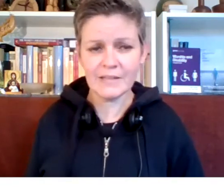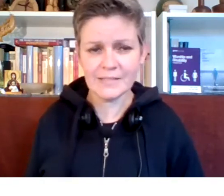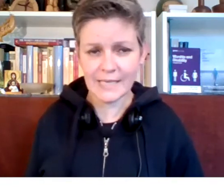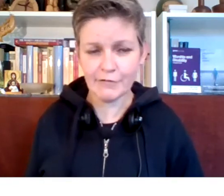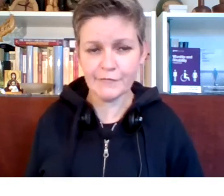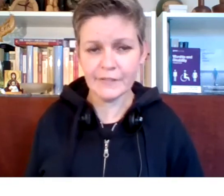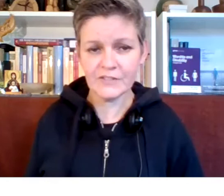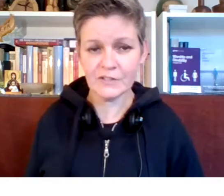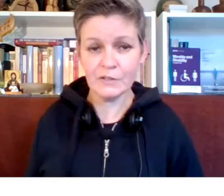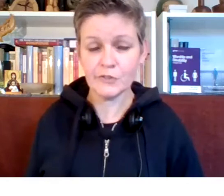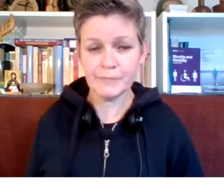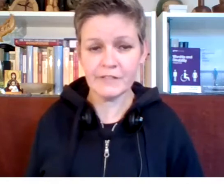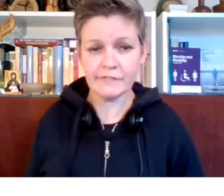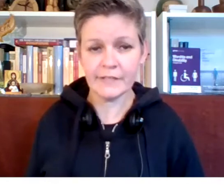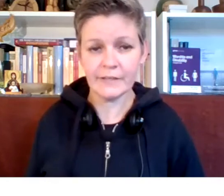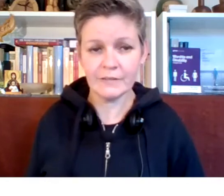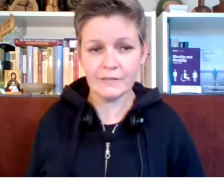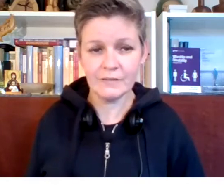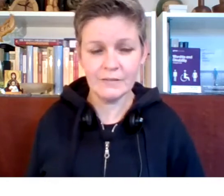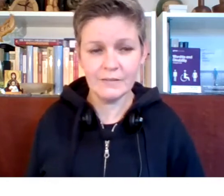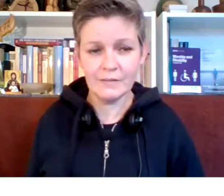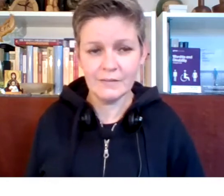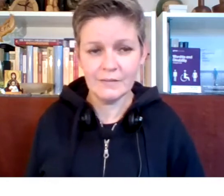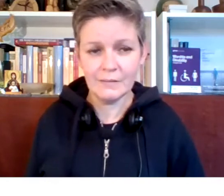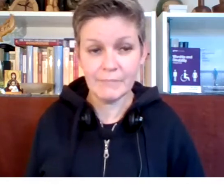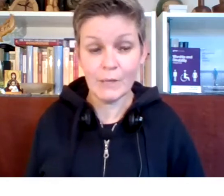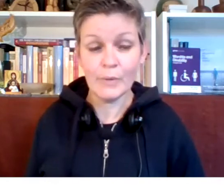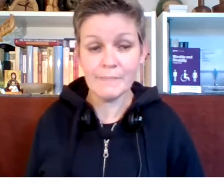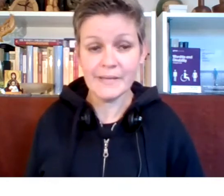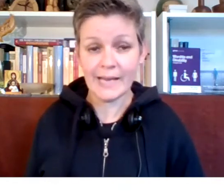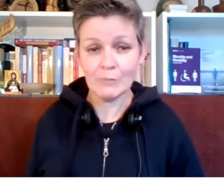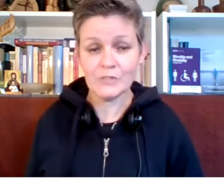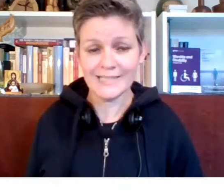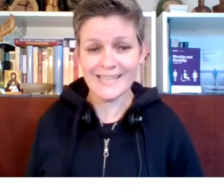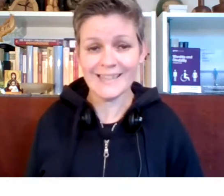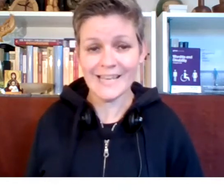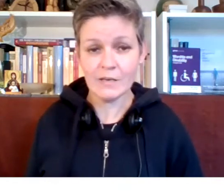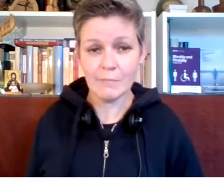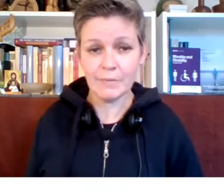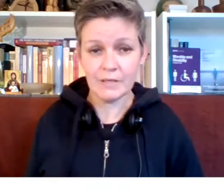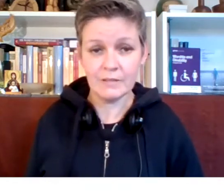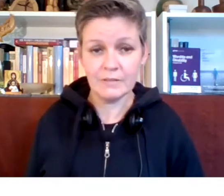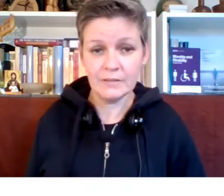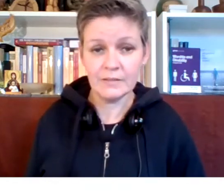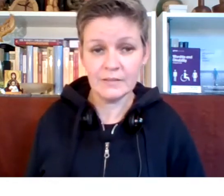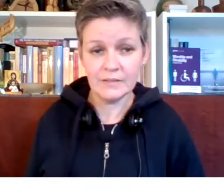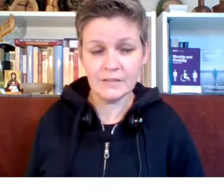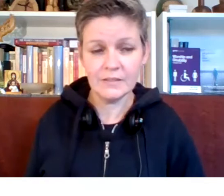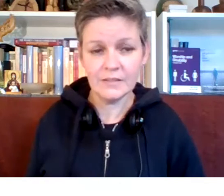May their sacrifice not be in vain. May we be counted in their number.